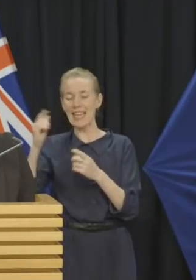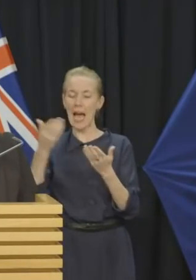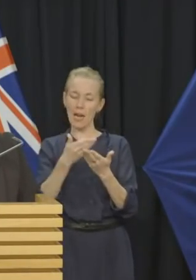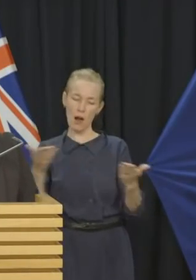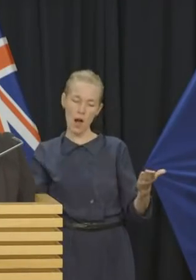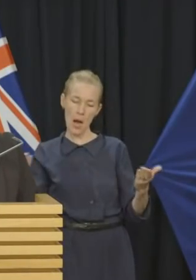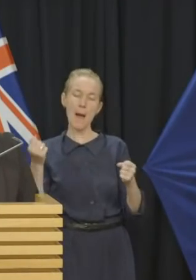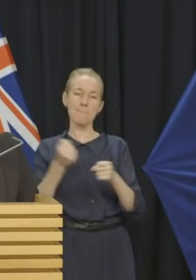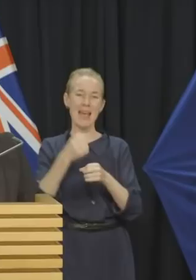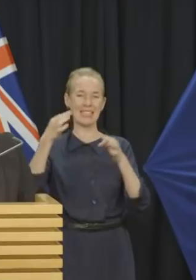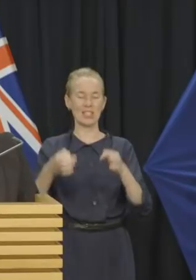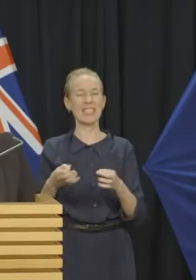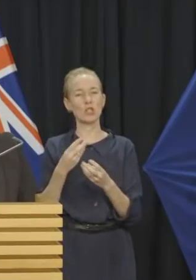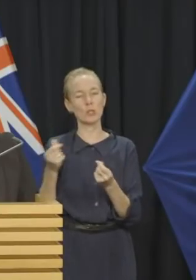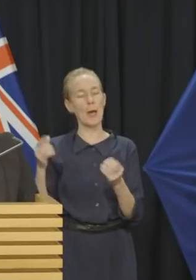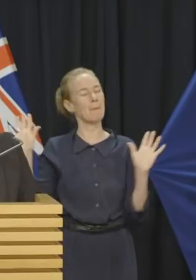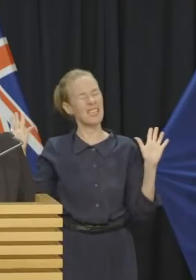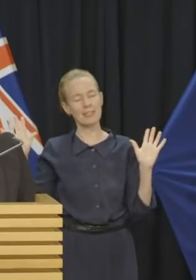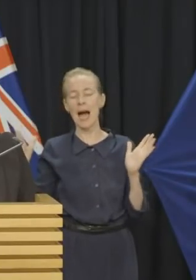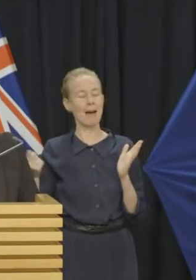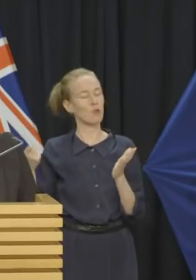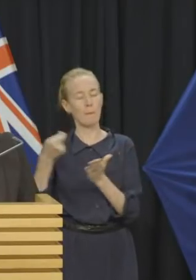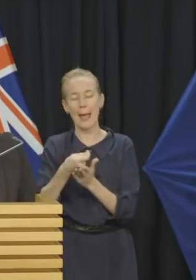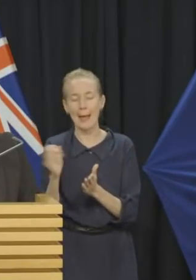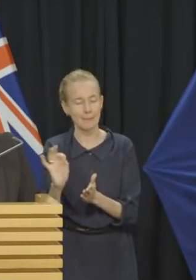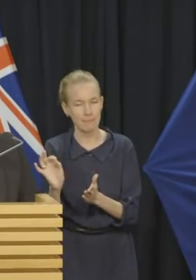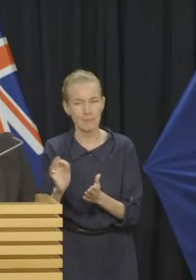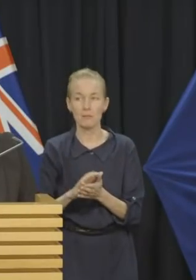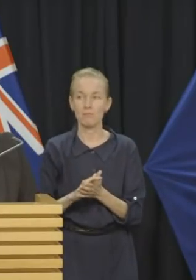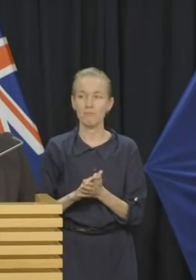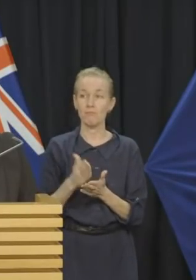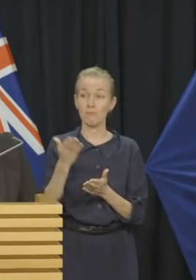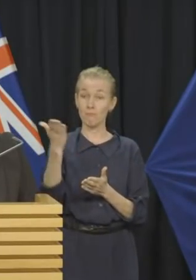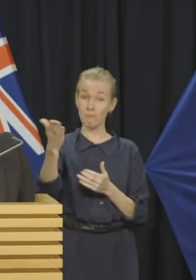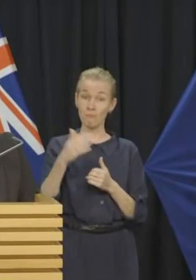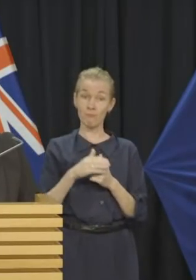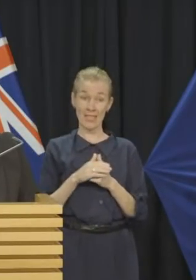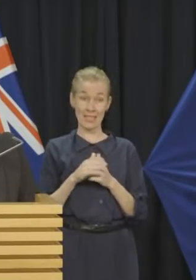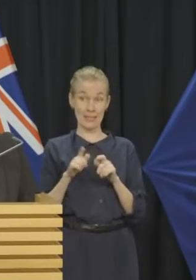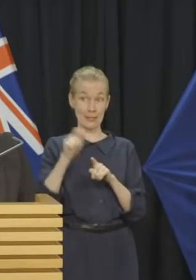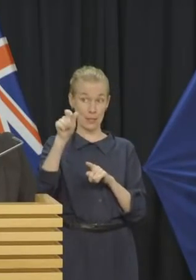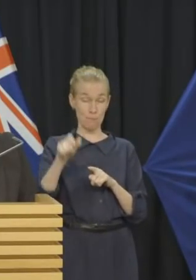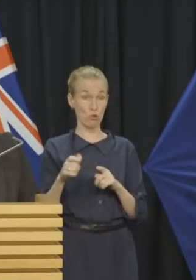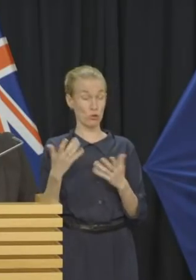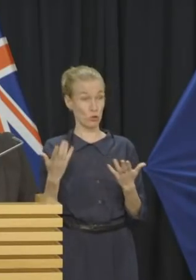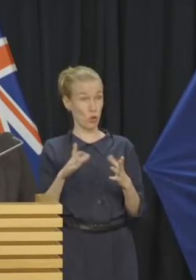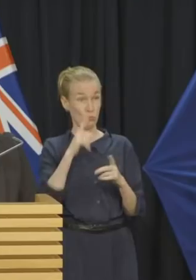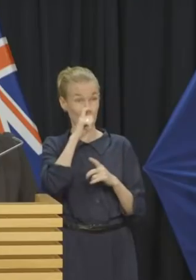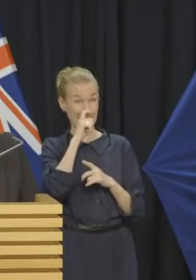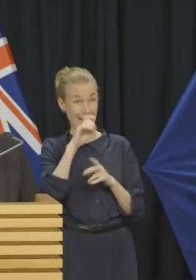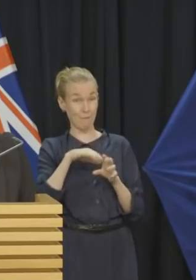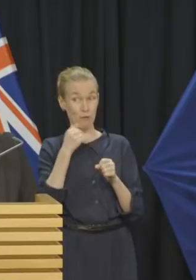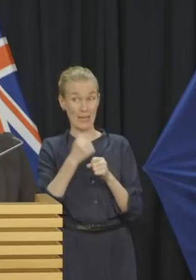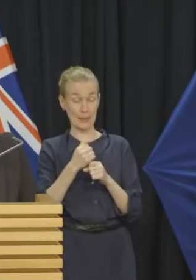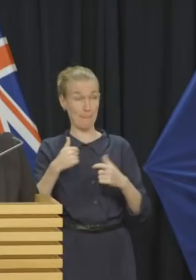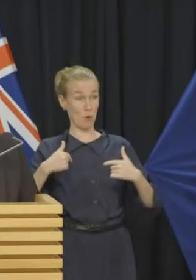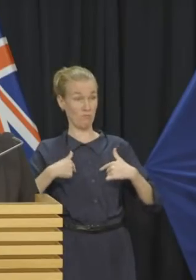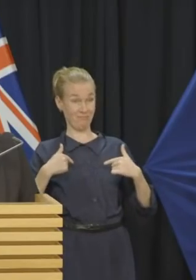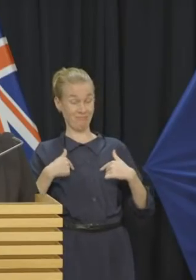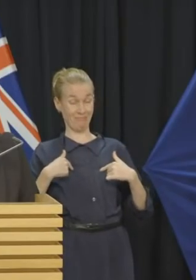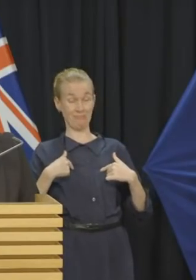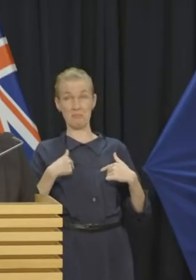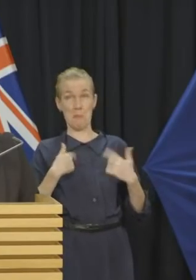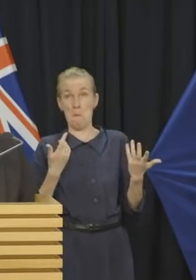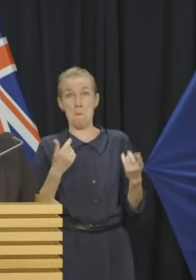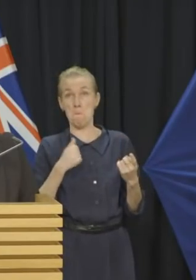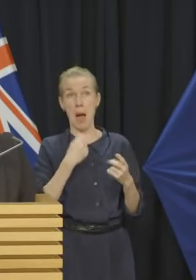An elderly parent, say a 95-year-old parent, if someone wants to come and see them, I mean, you might call it a holiday, someone